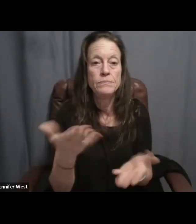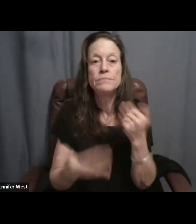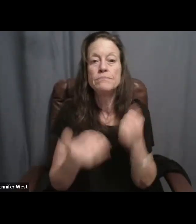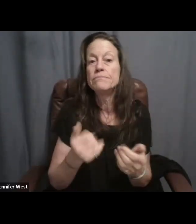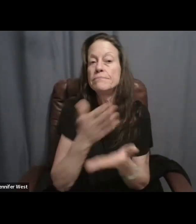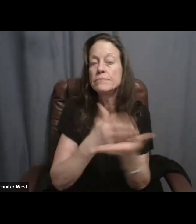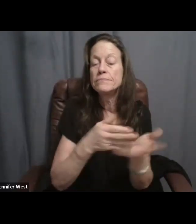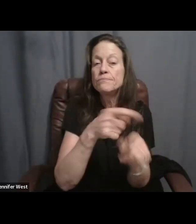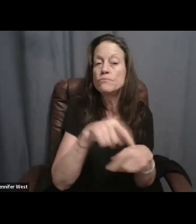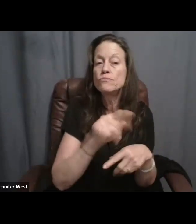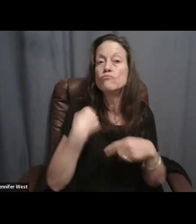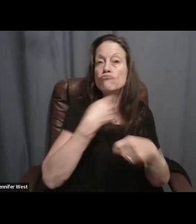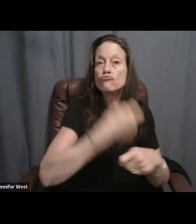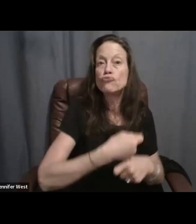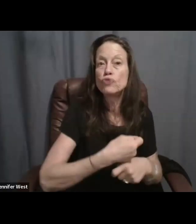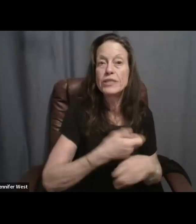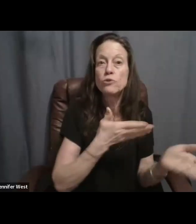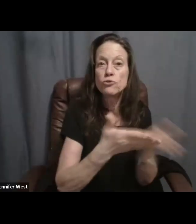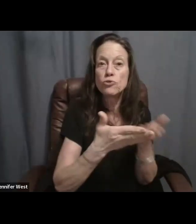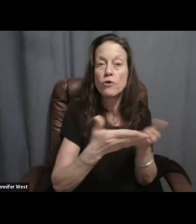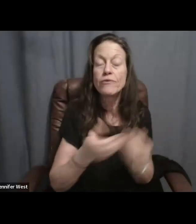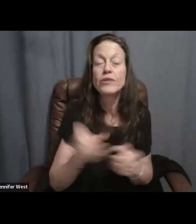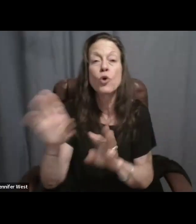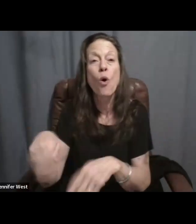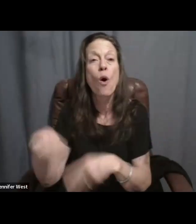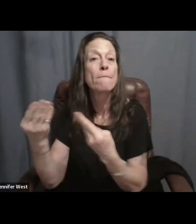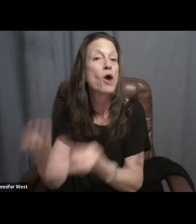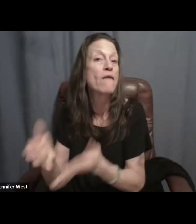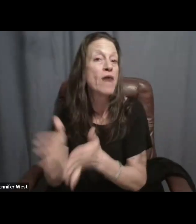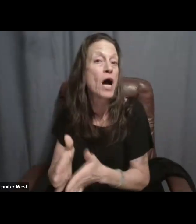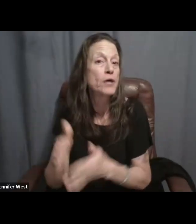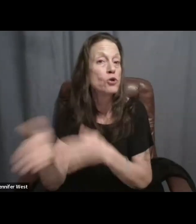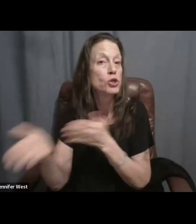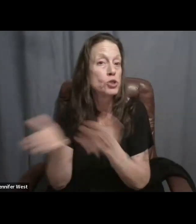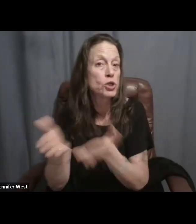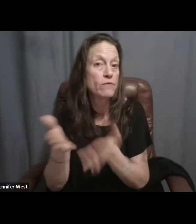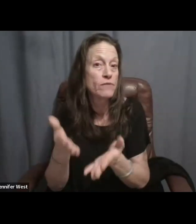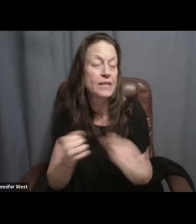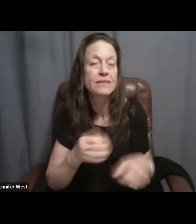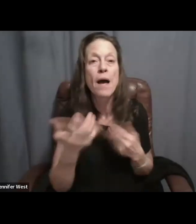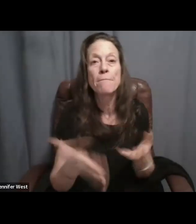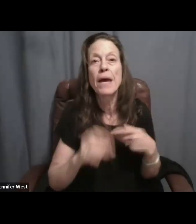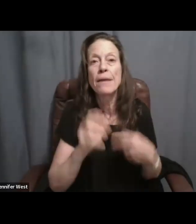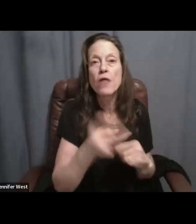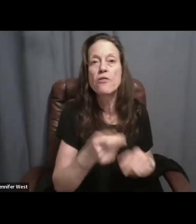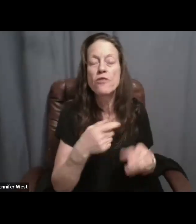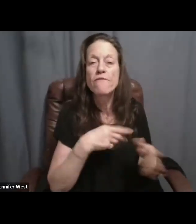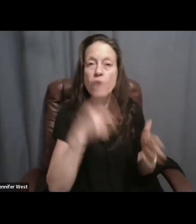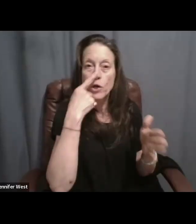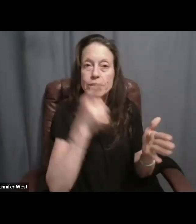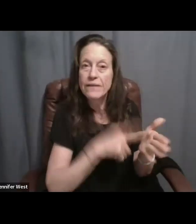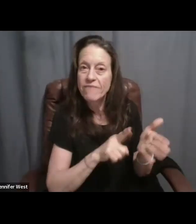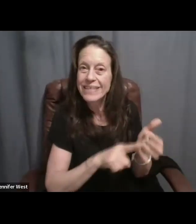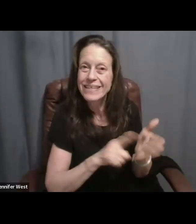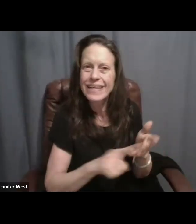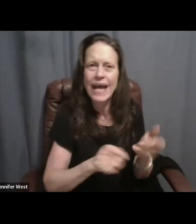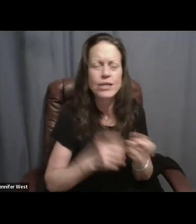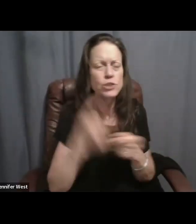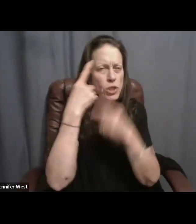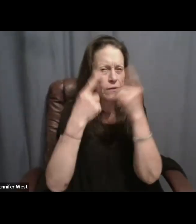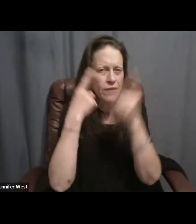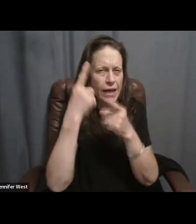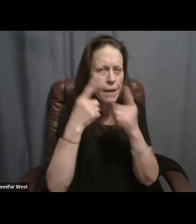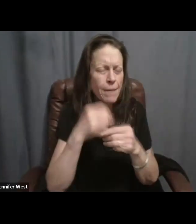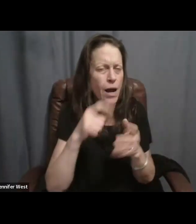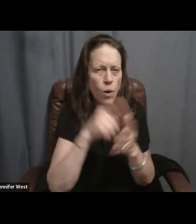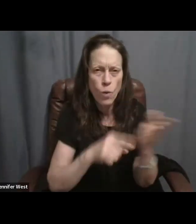or what they're now calling provider services. Some of you, this may be the very first look and to think about what to do. So forgive